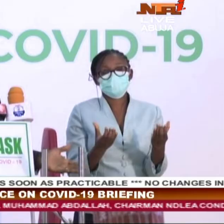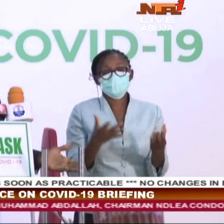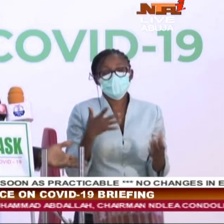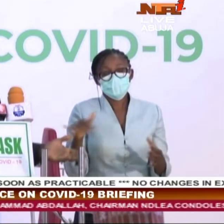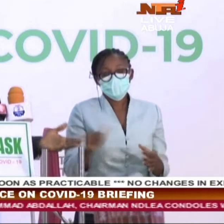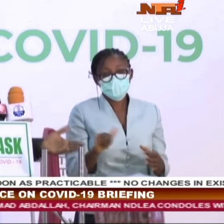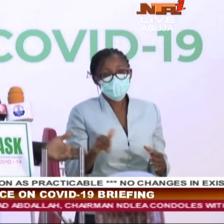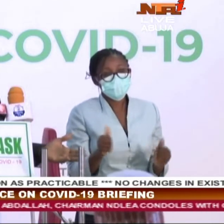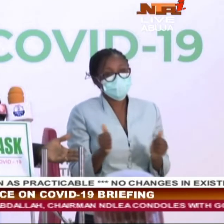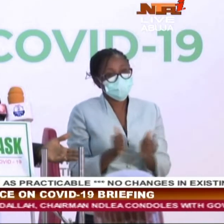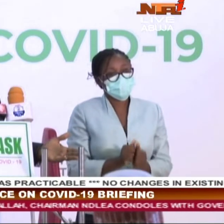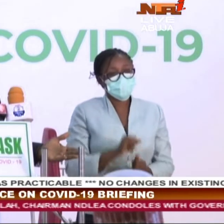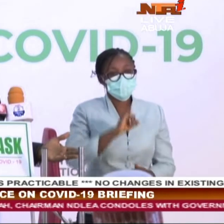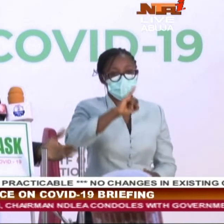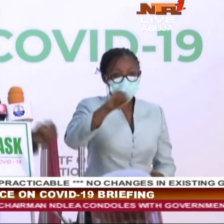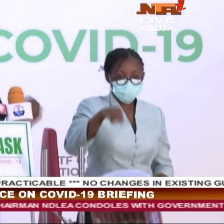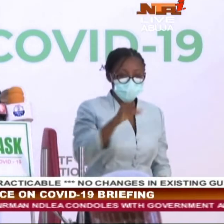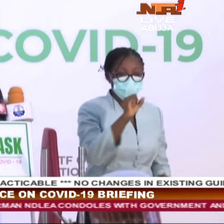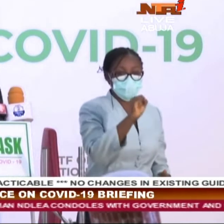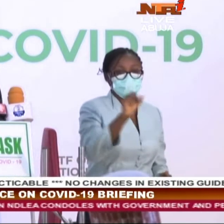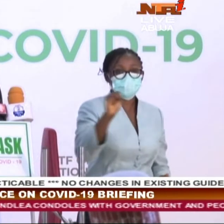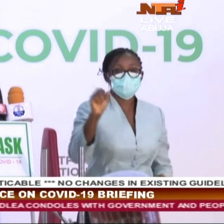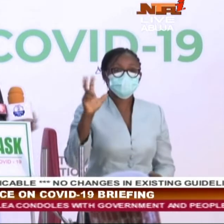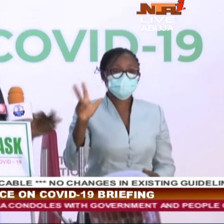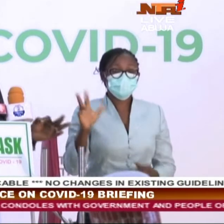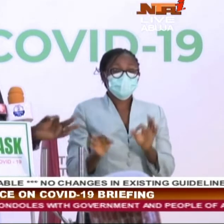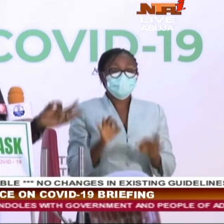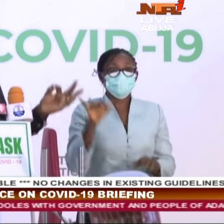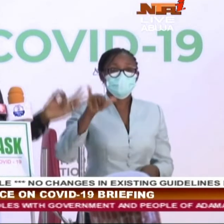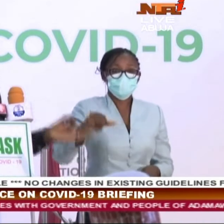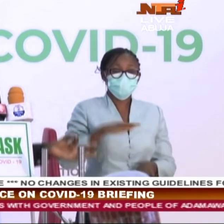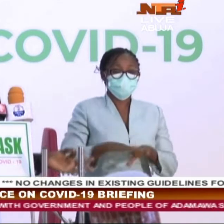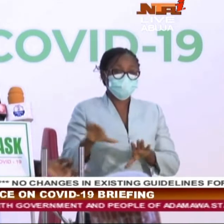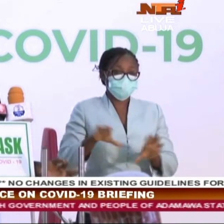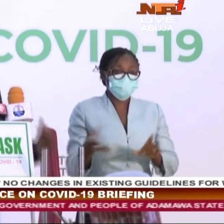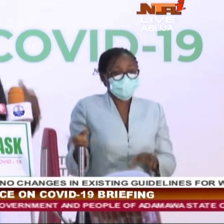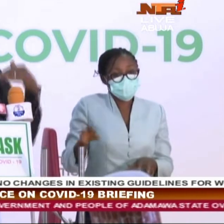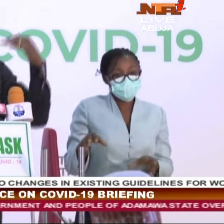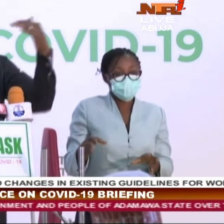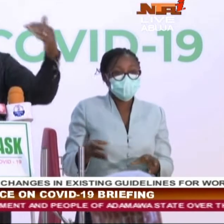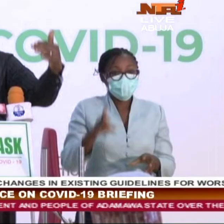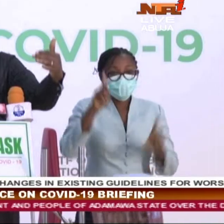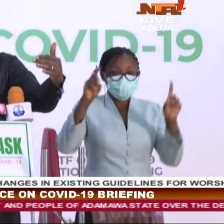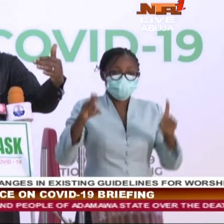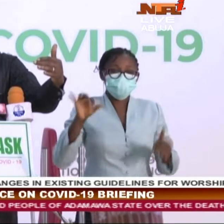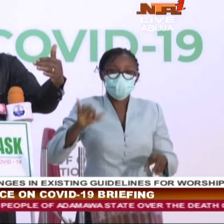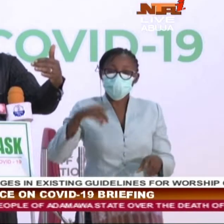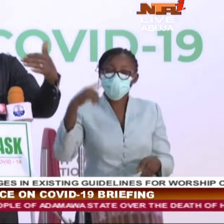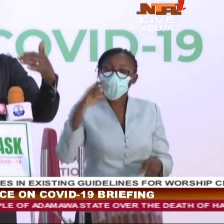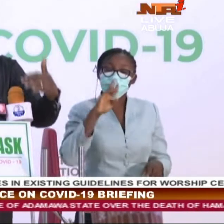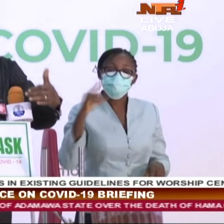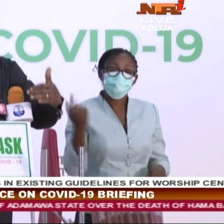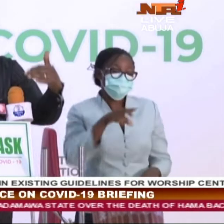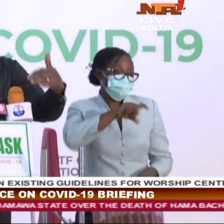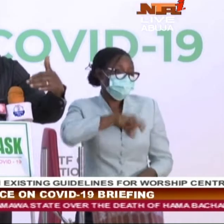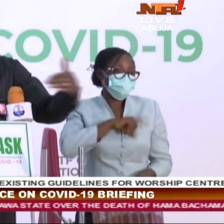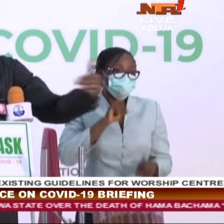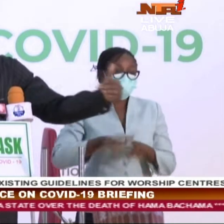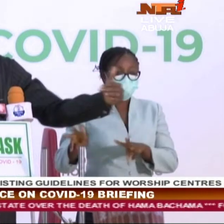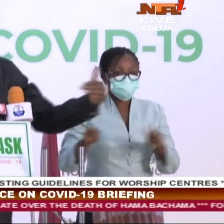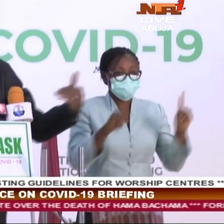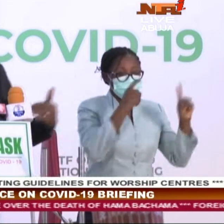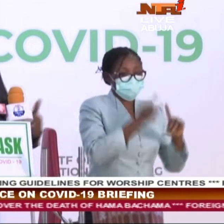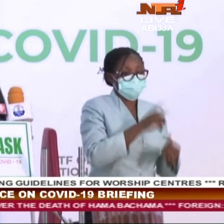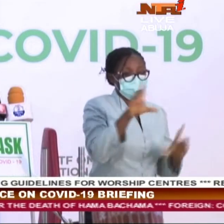The same thing with JS3. If you don't do anything, because they can only qualify to move if they pass a